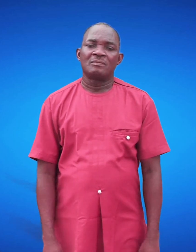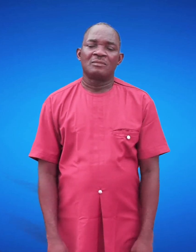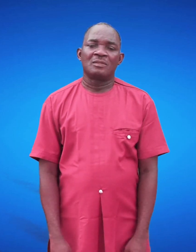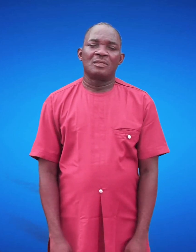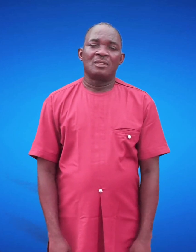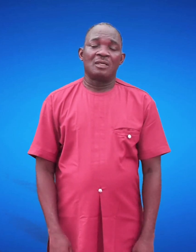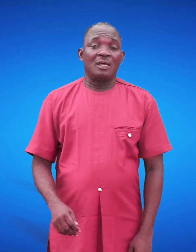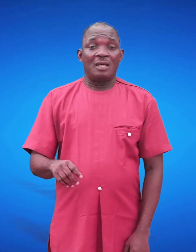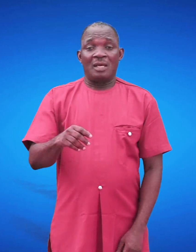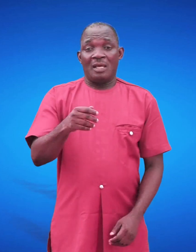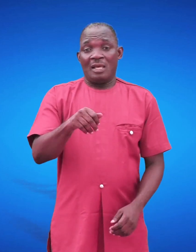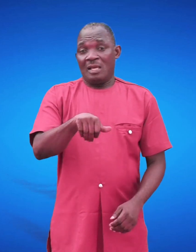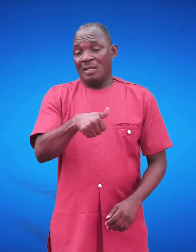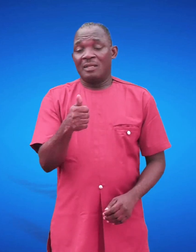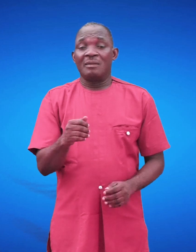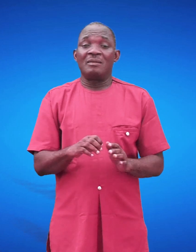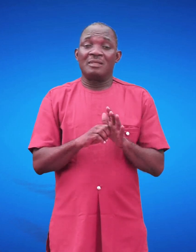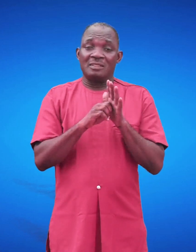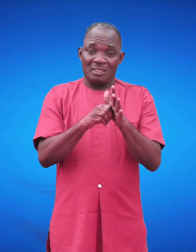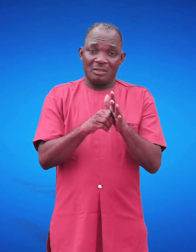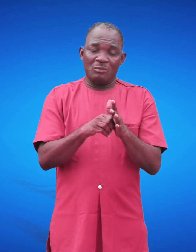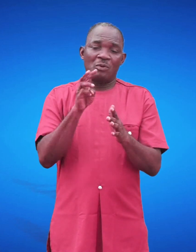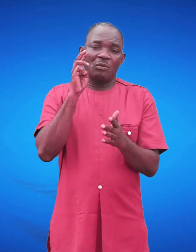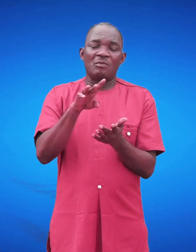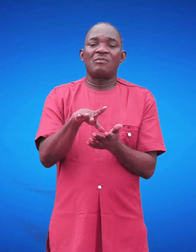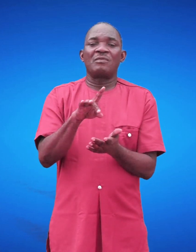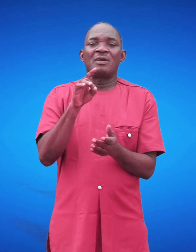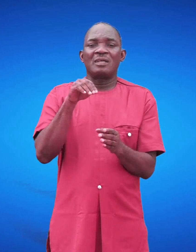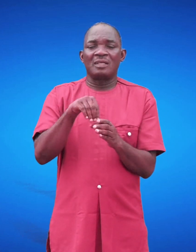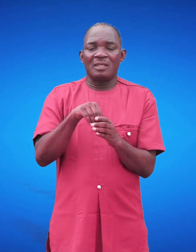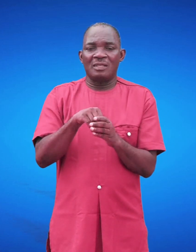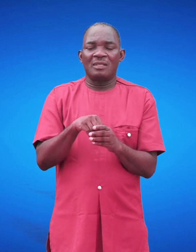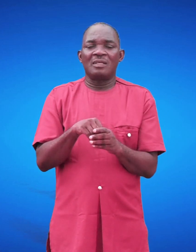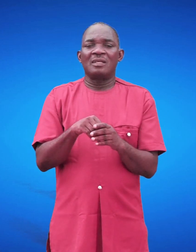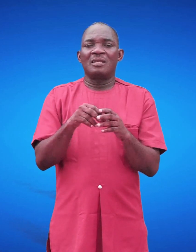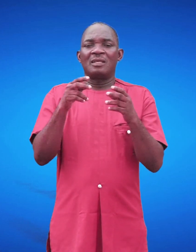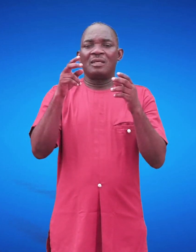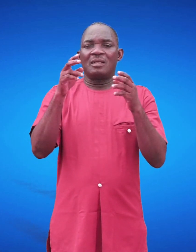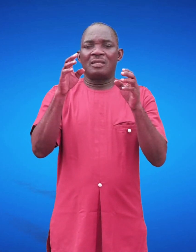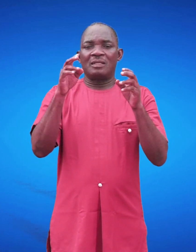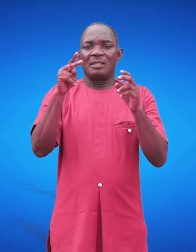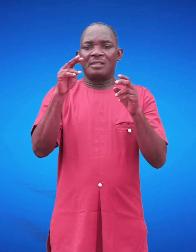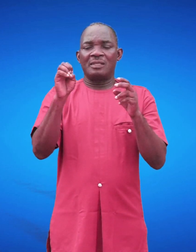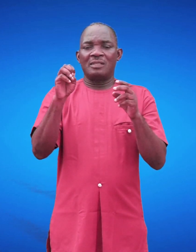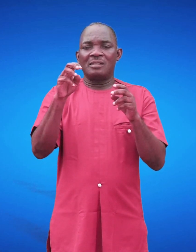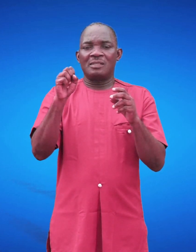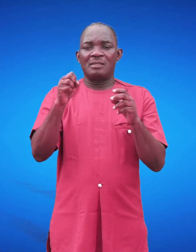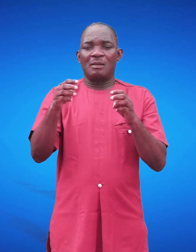Further examples will be found in the Case Management Manual.